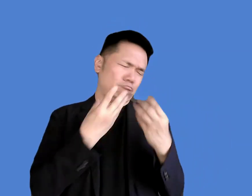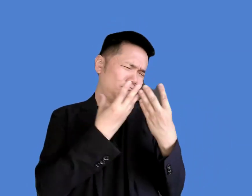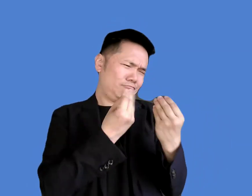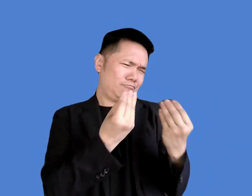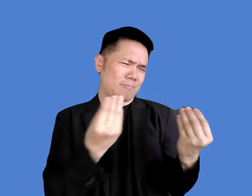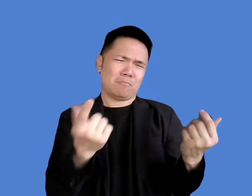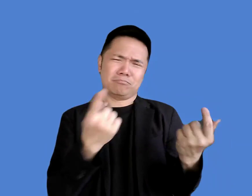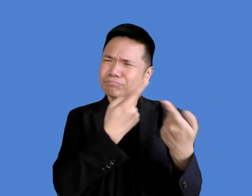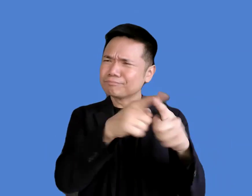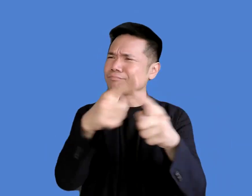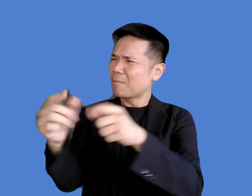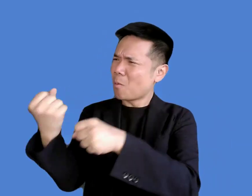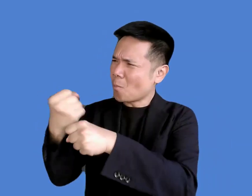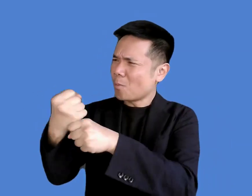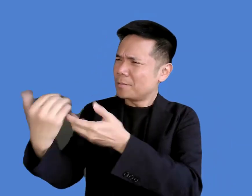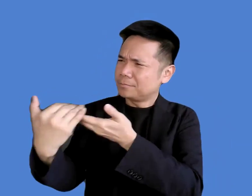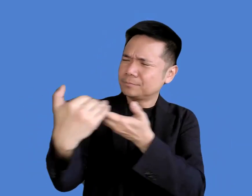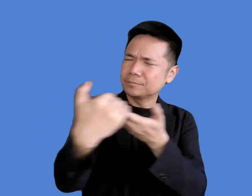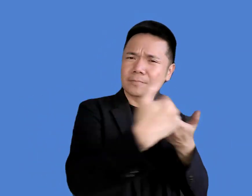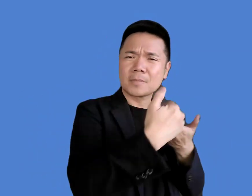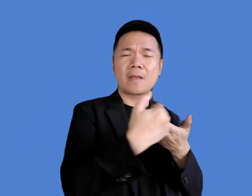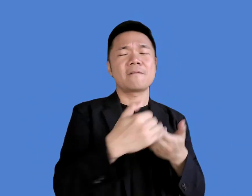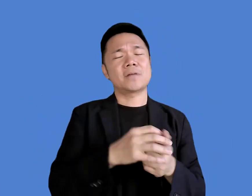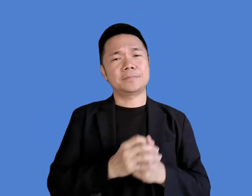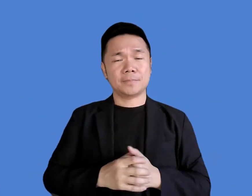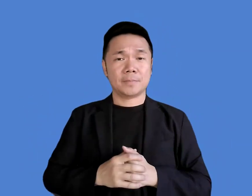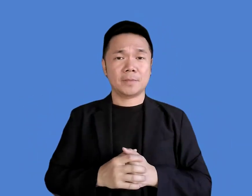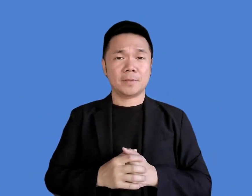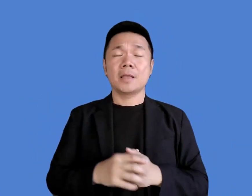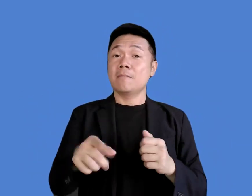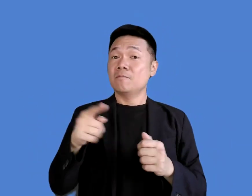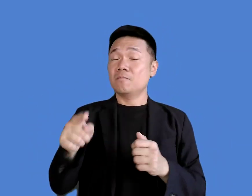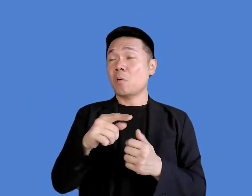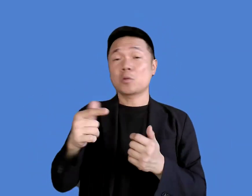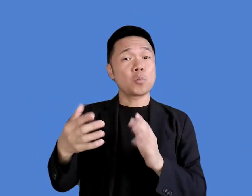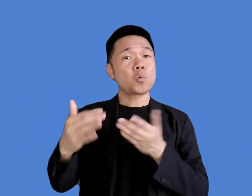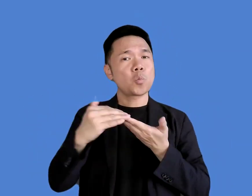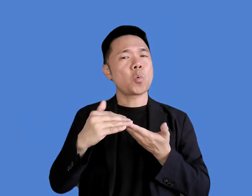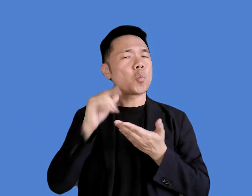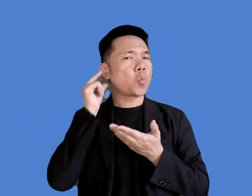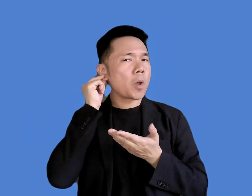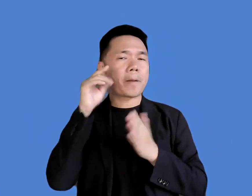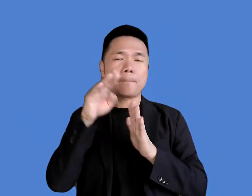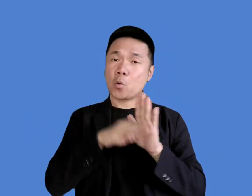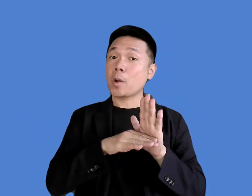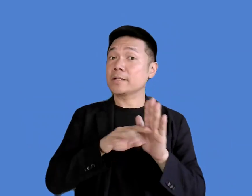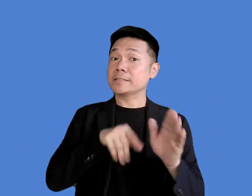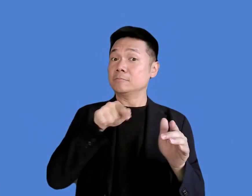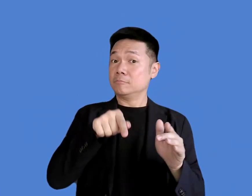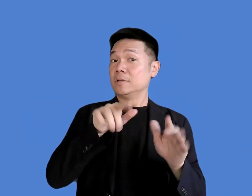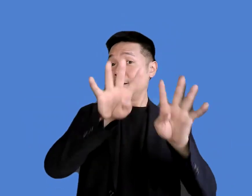in the region, including our Investing in Women program, but also many other initiatives within ASEAN